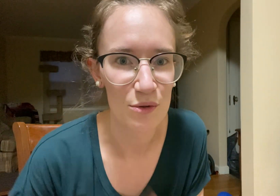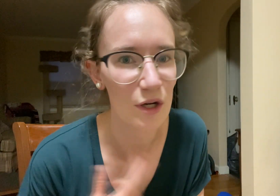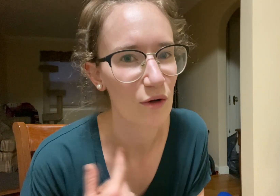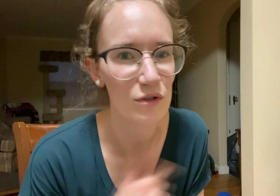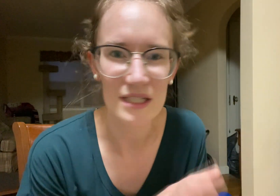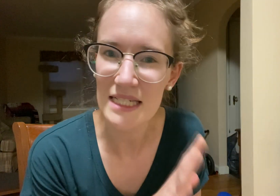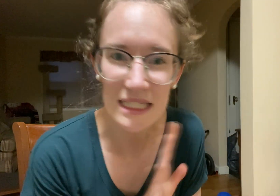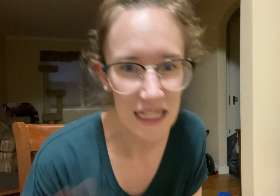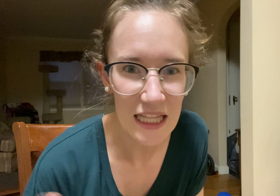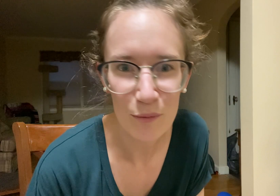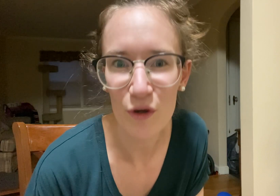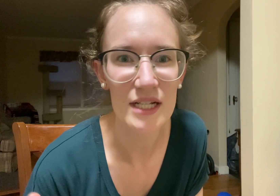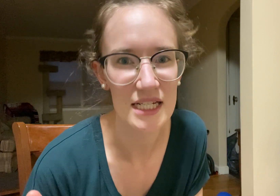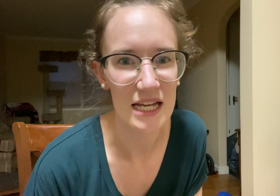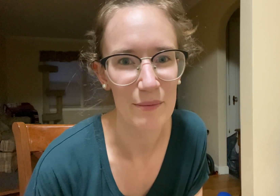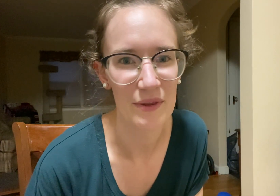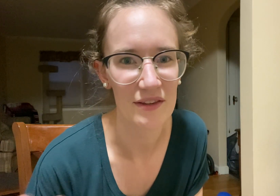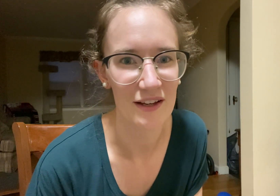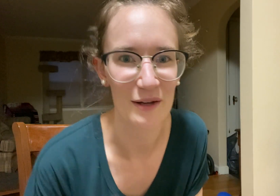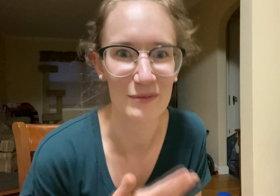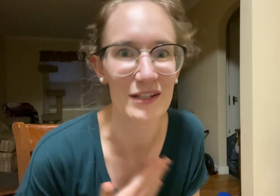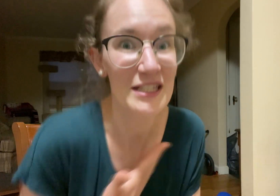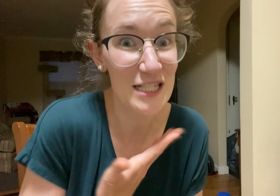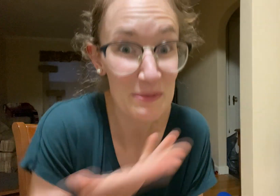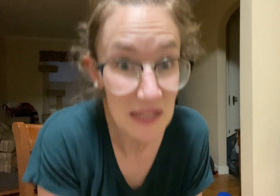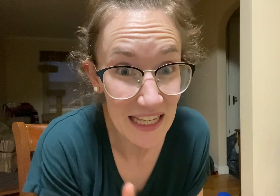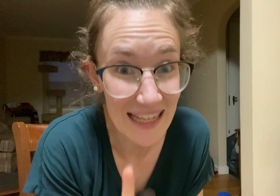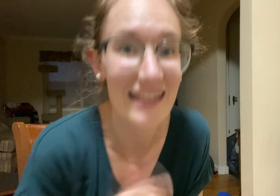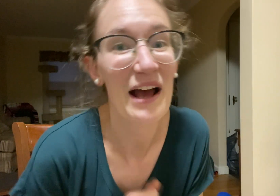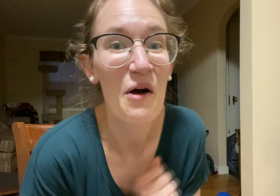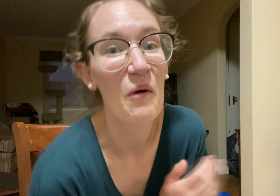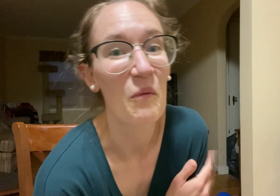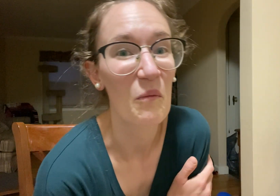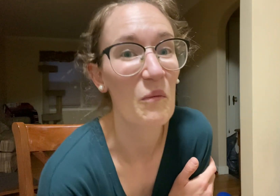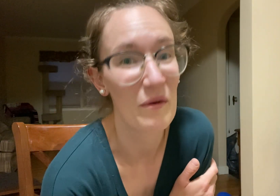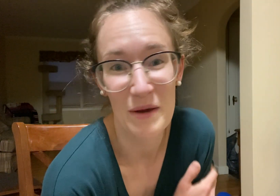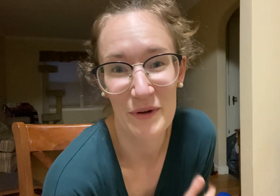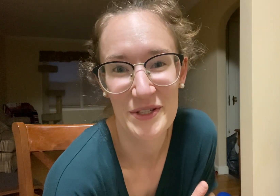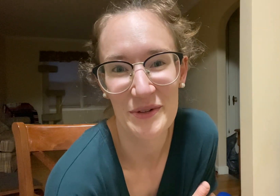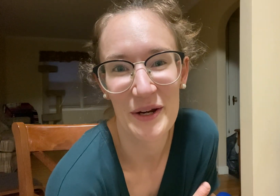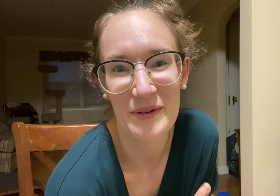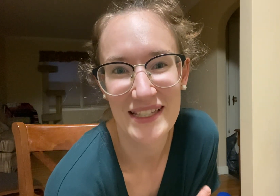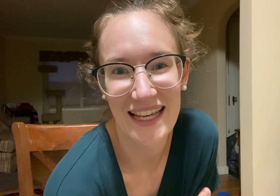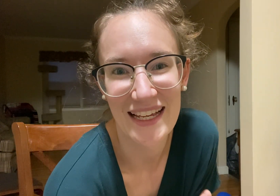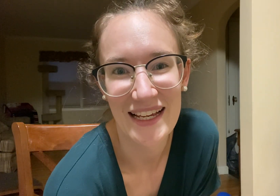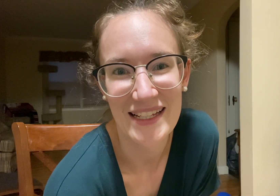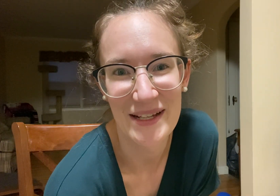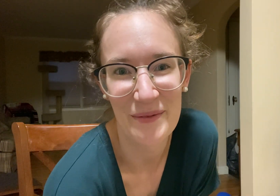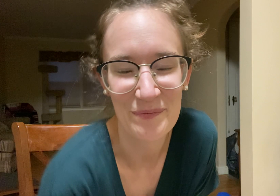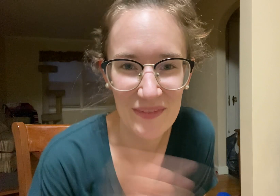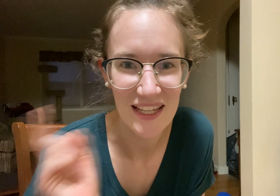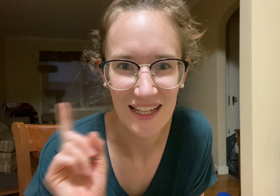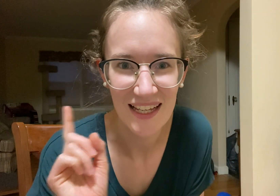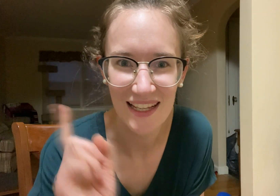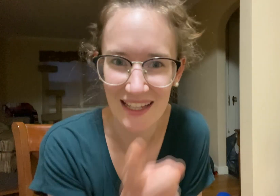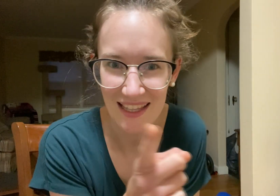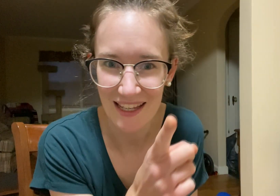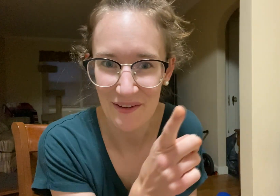go slightly more into depth speaking what my birth story was like. So there you have